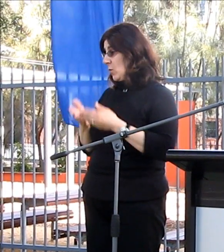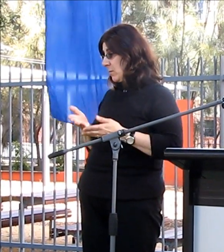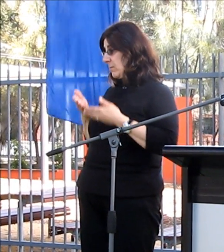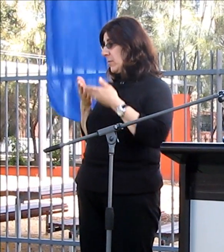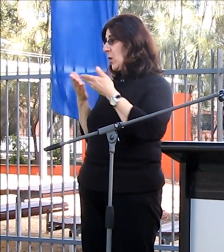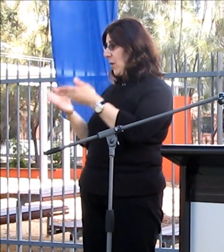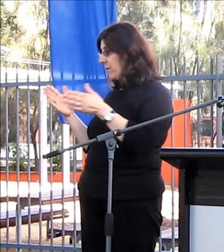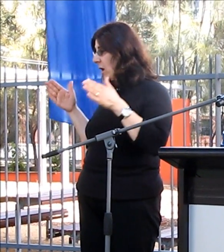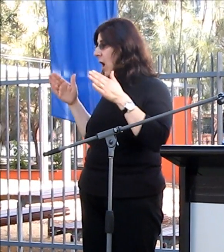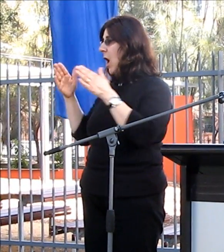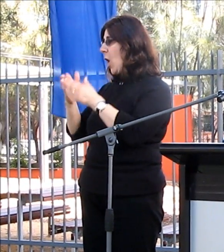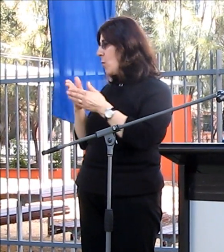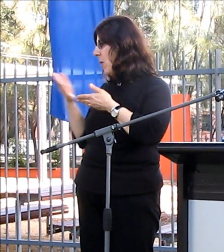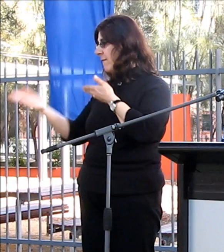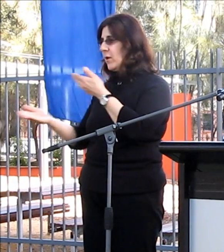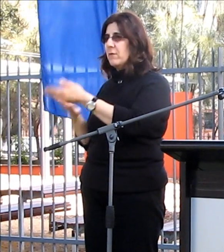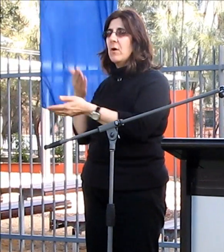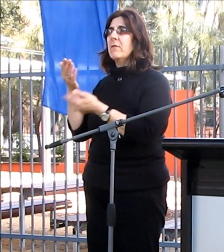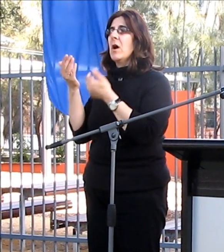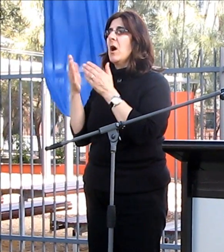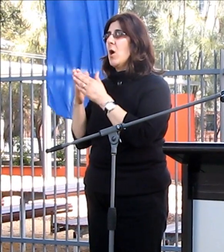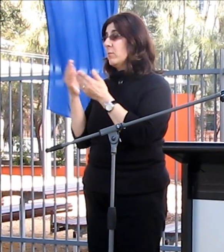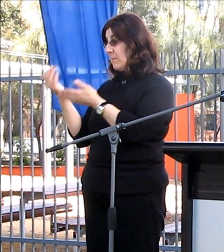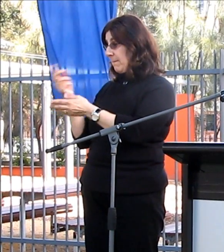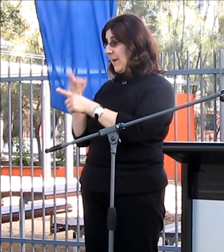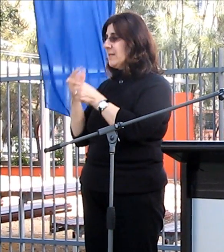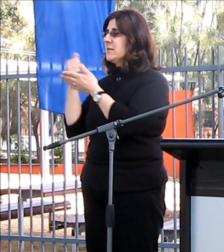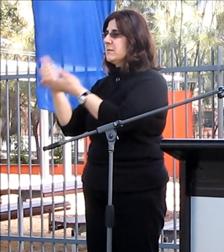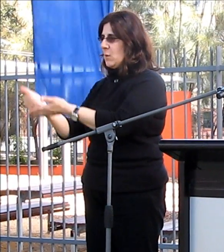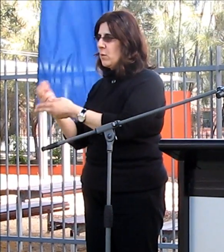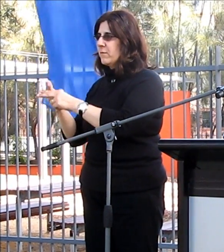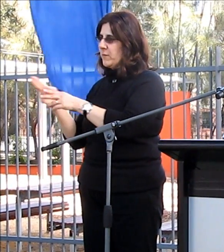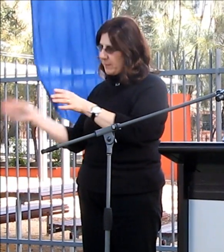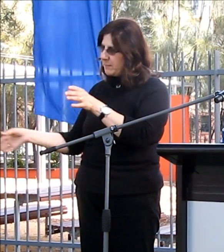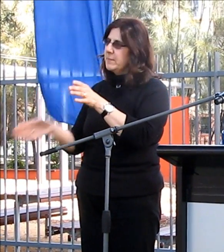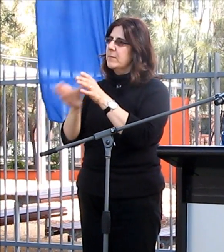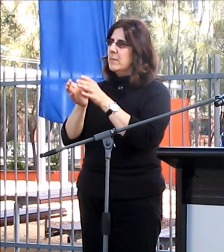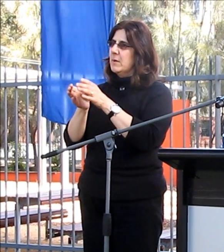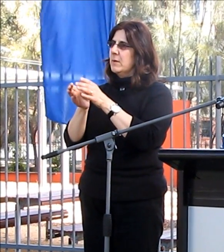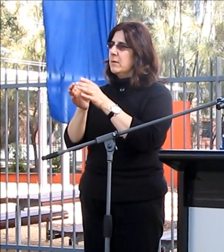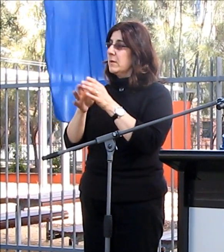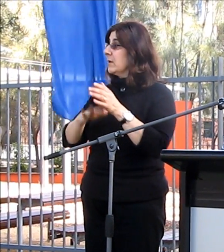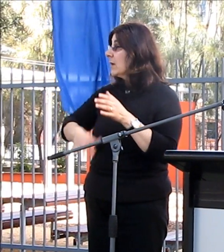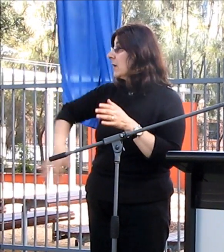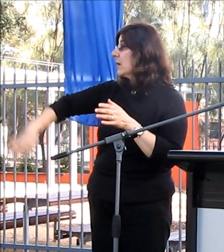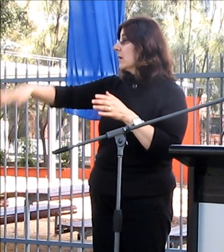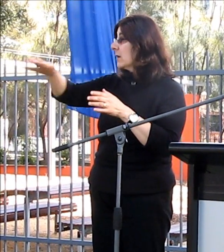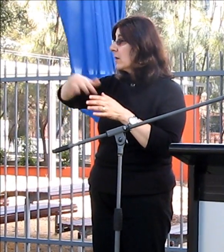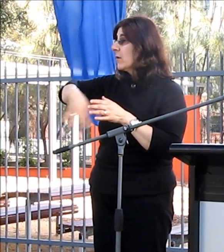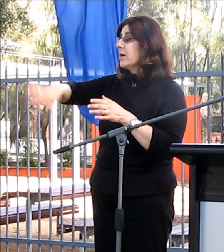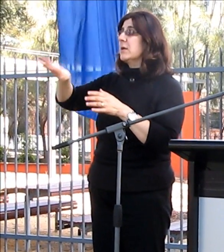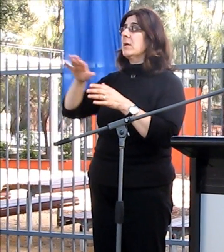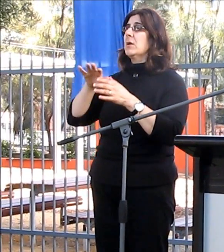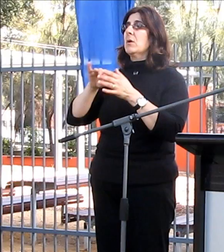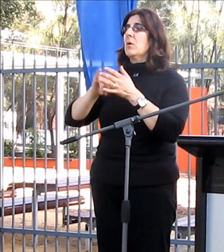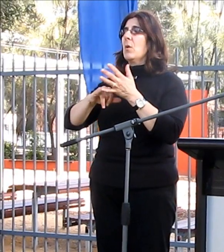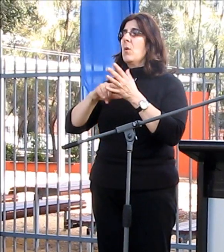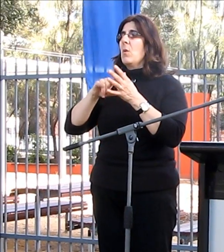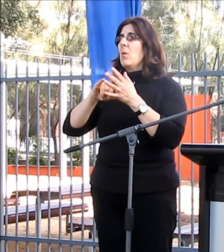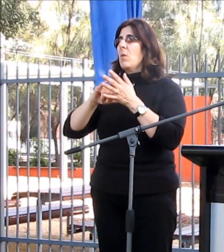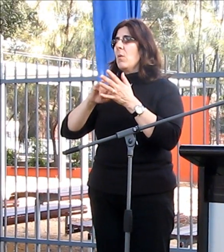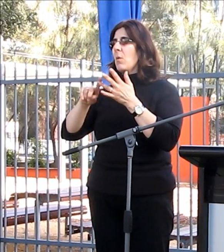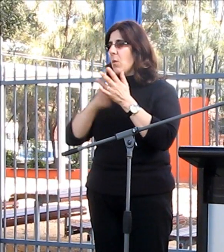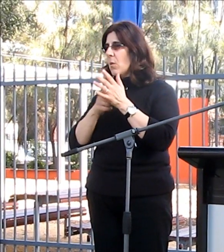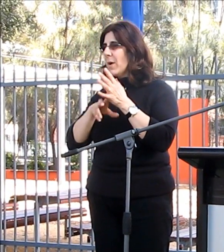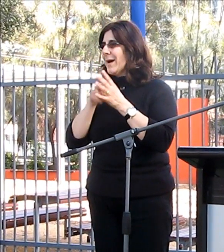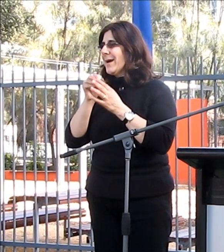accommodation, offered a home, and they'll be offered support. And it will be either in the Camp Down project, or it will be after talks